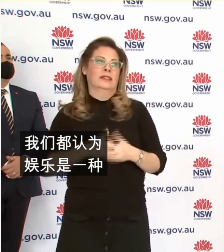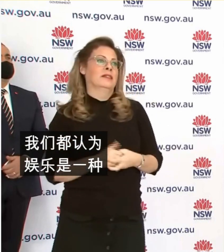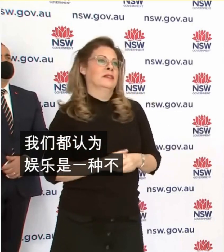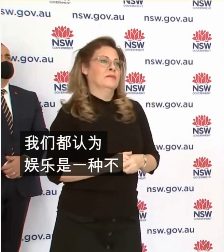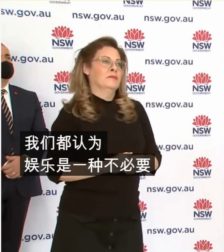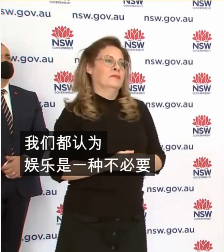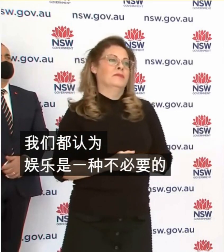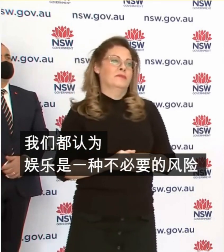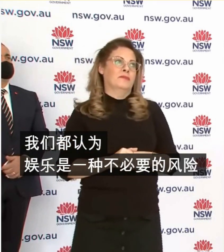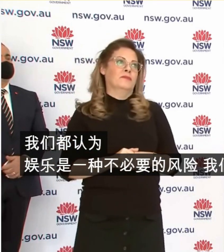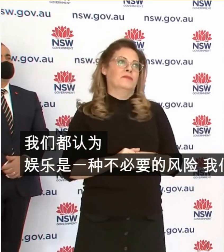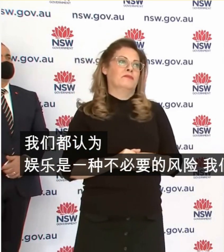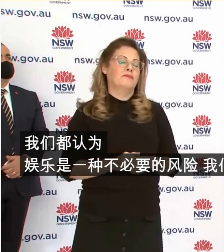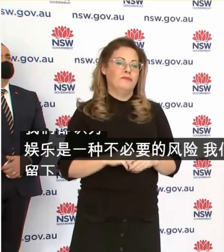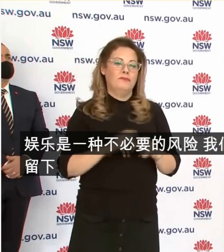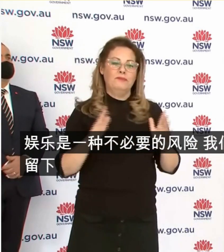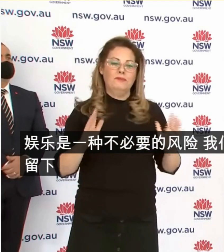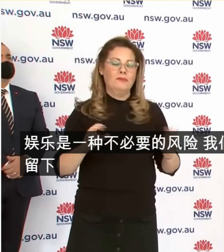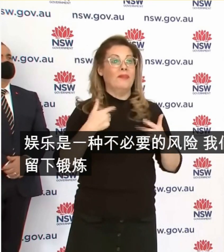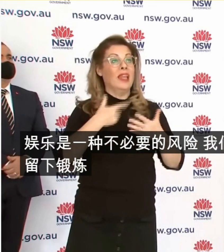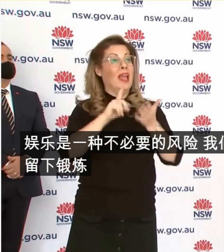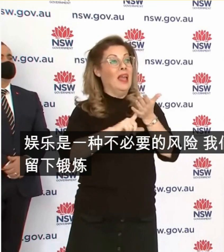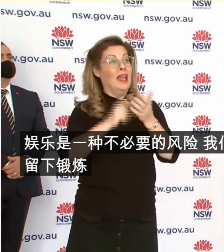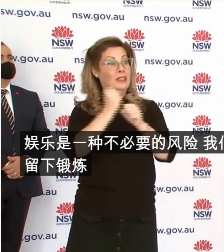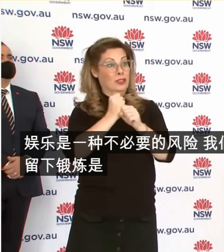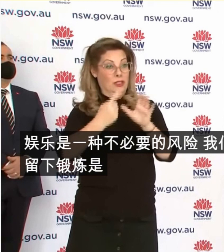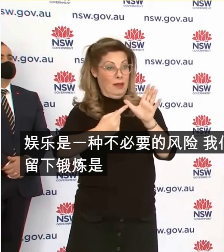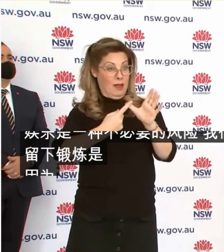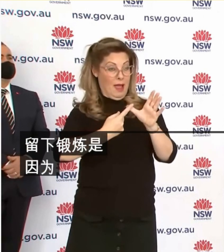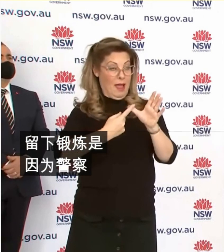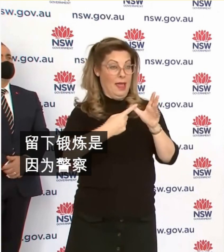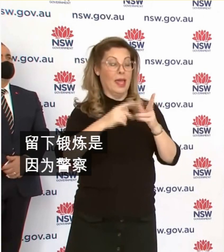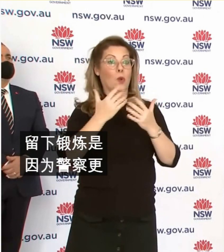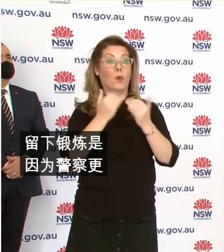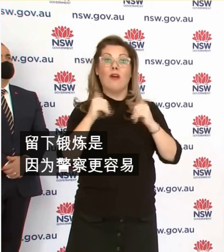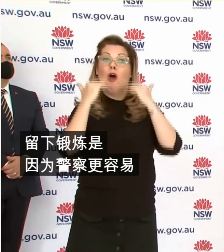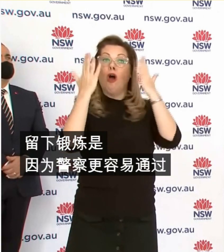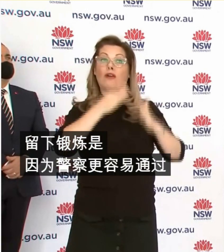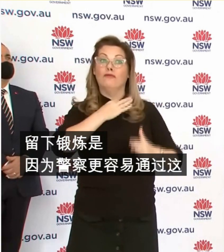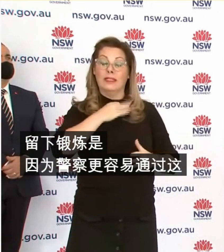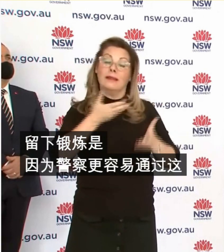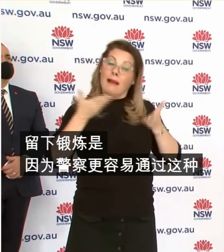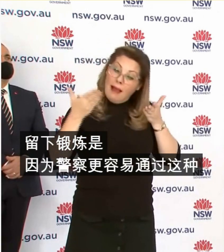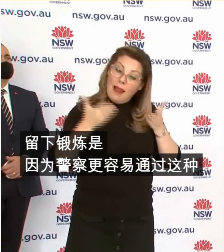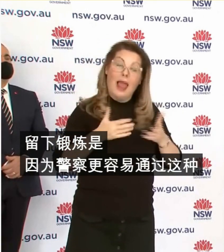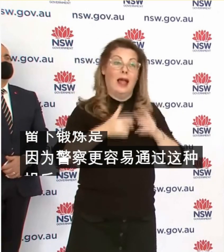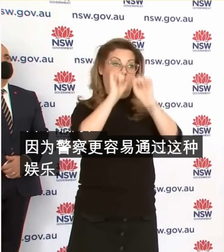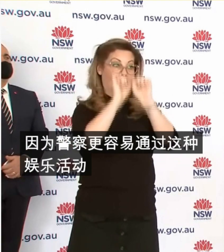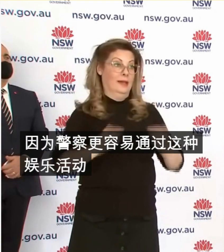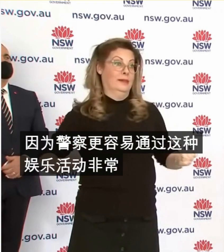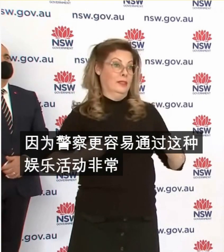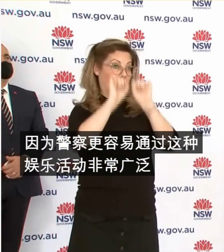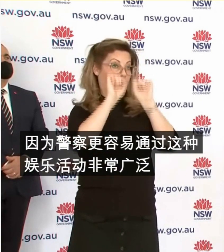that recreation being an unnecessary risk. We've left exercise in because it's much easier for police to work through